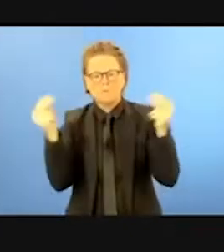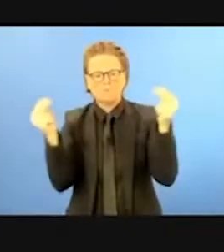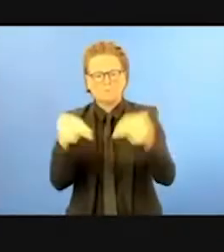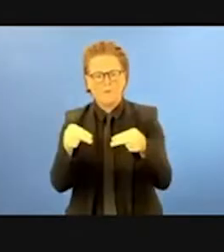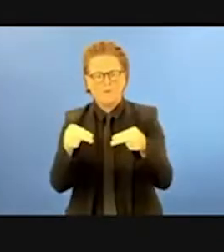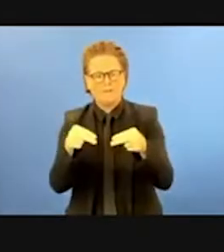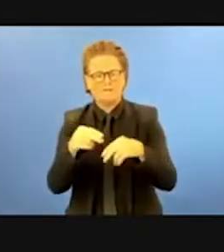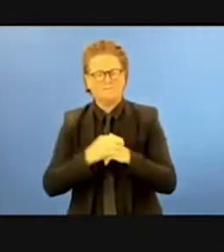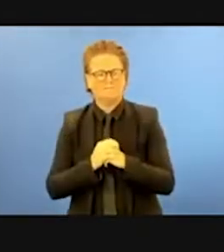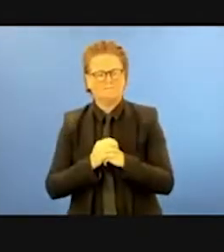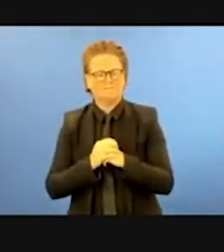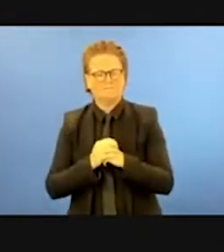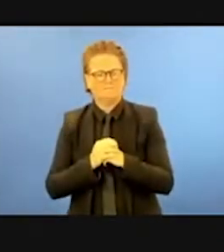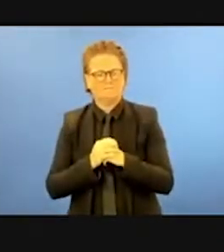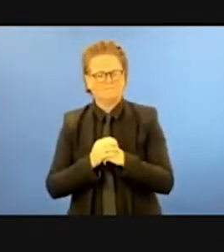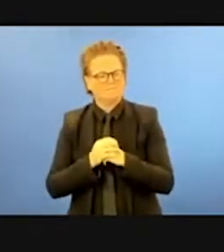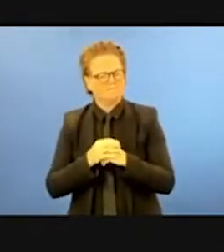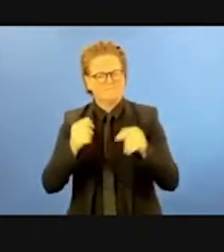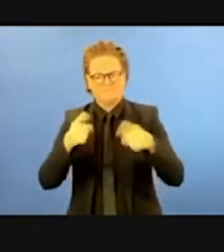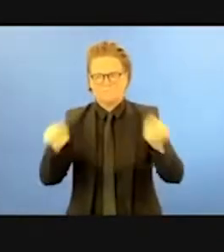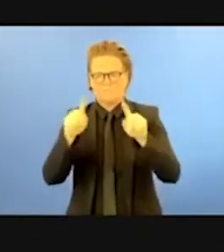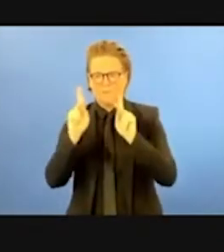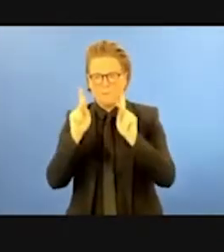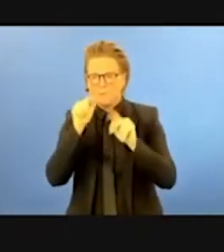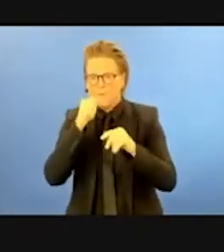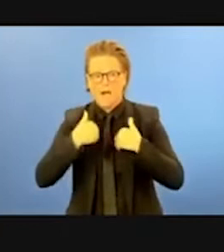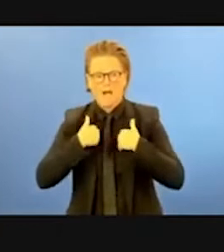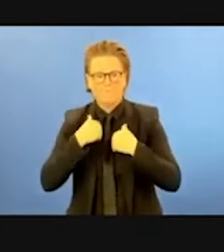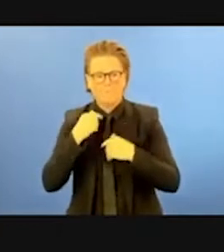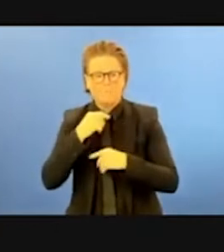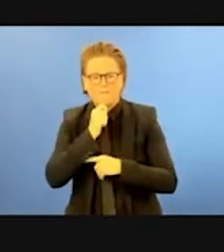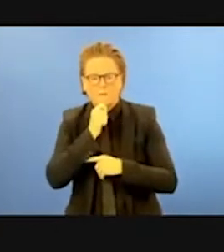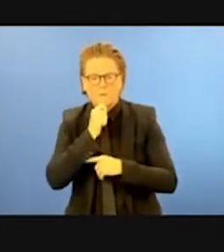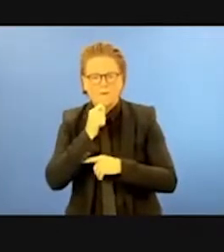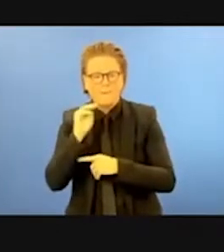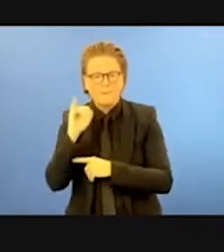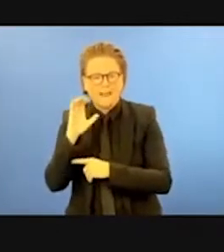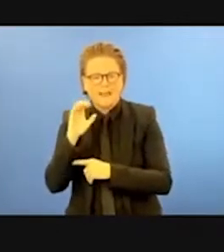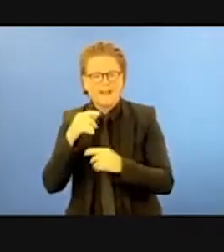will be muted and video is disabled. Video will be on for speakers only.